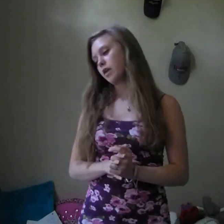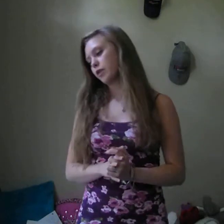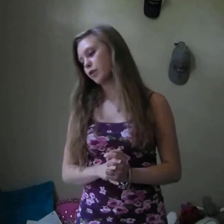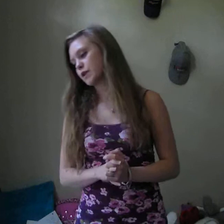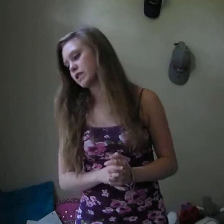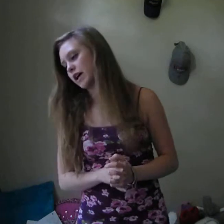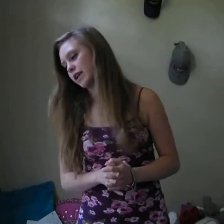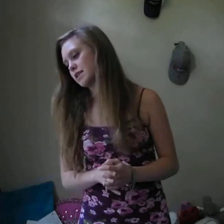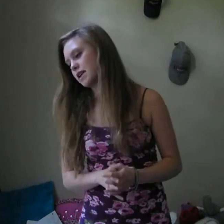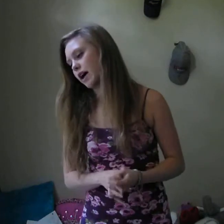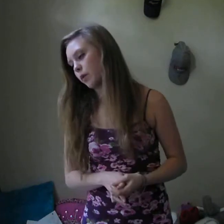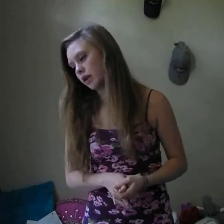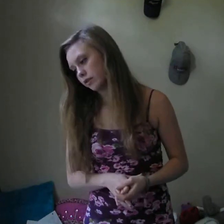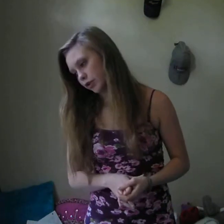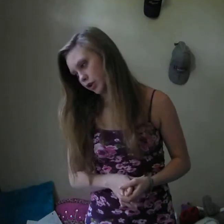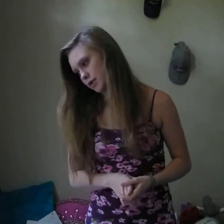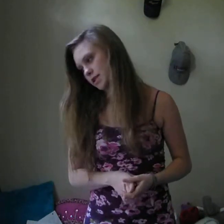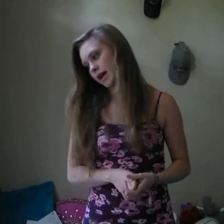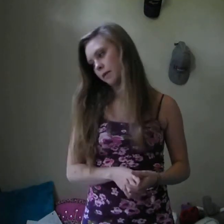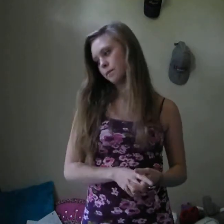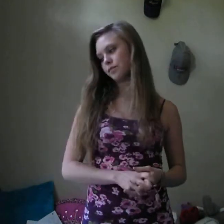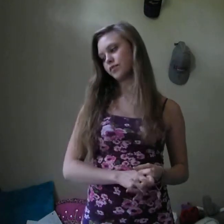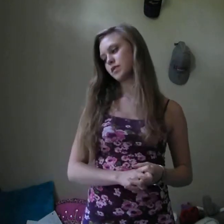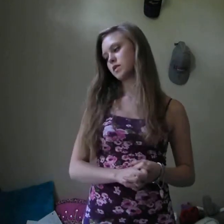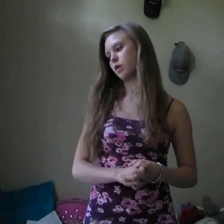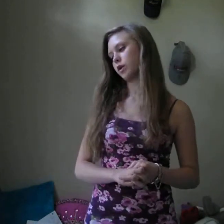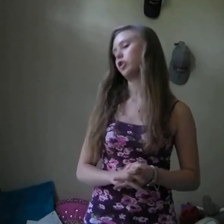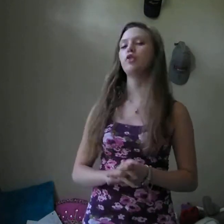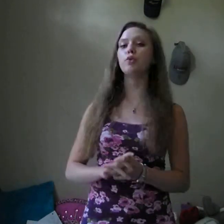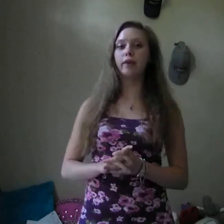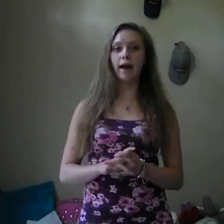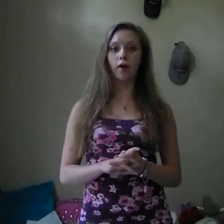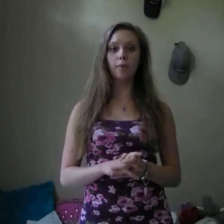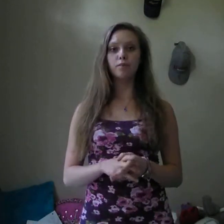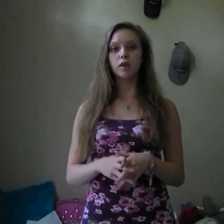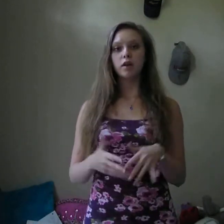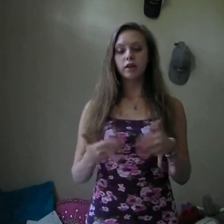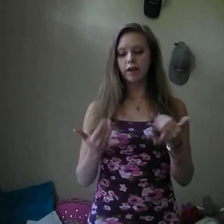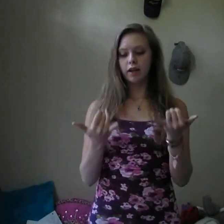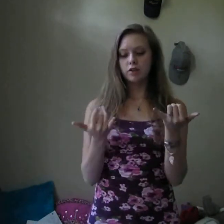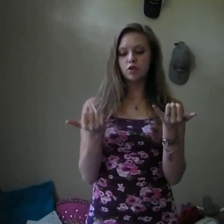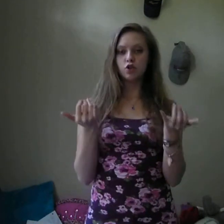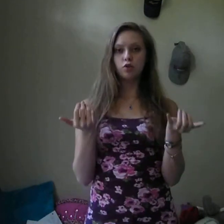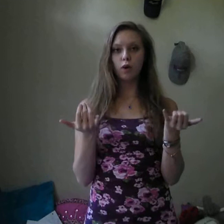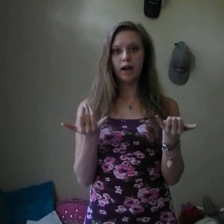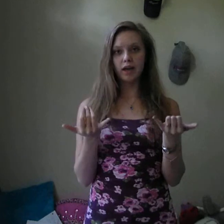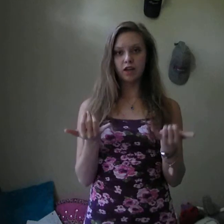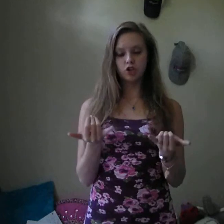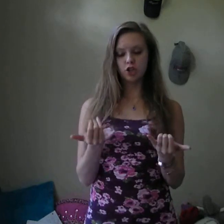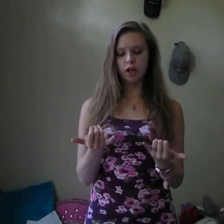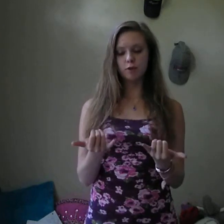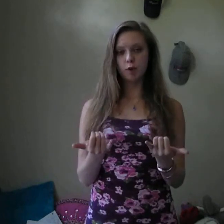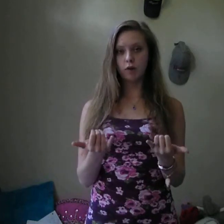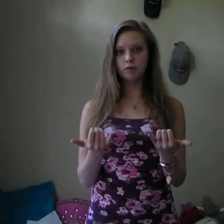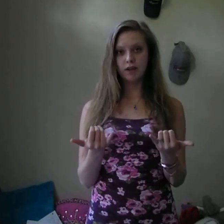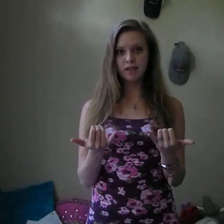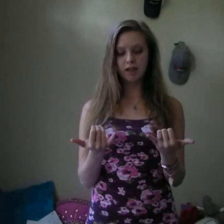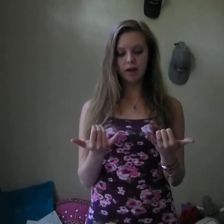The first line is, I waited for you today. So we're going to do now. That is 2 Y hand shapes, palms facing